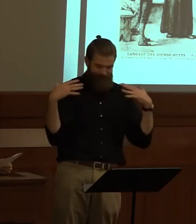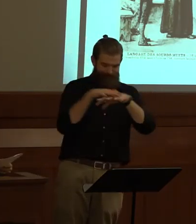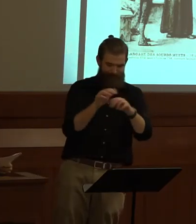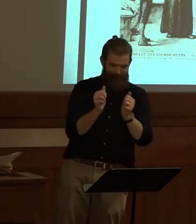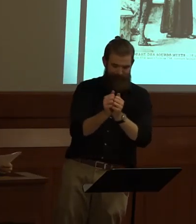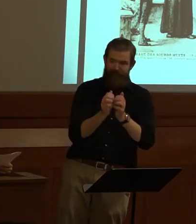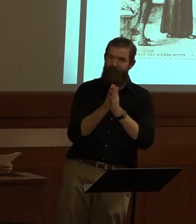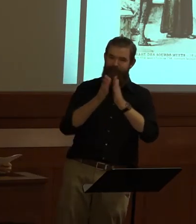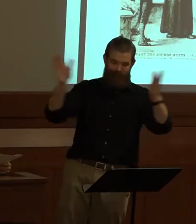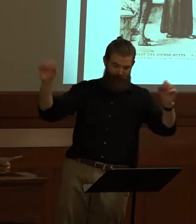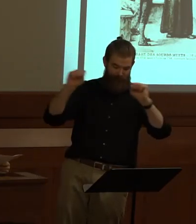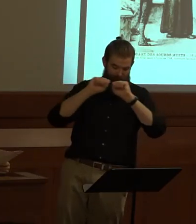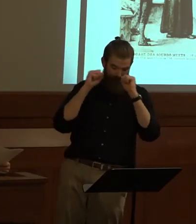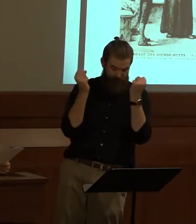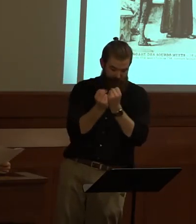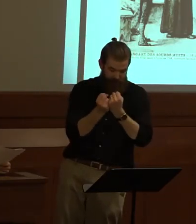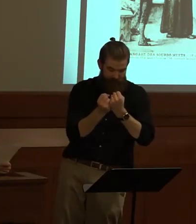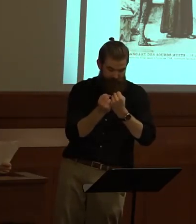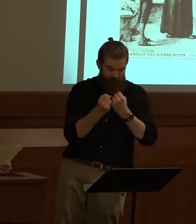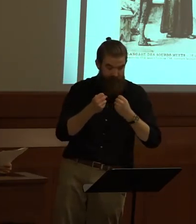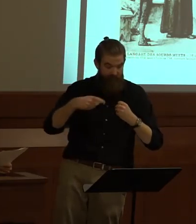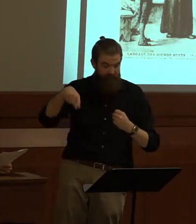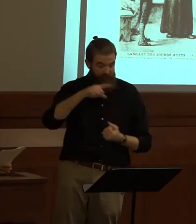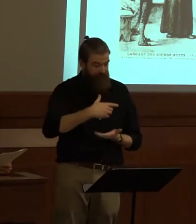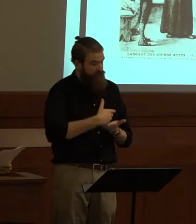peace with themselves.